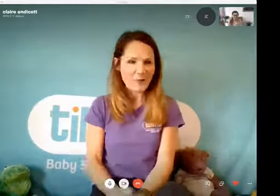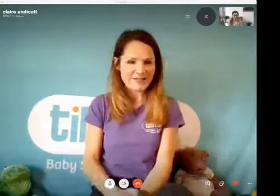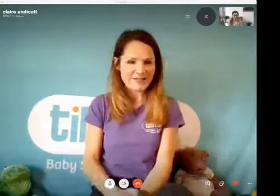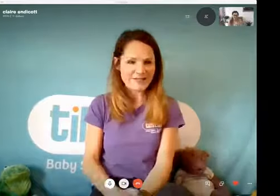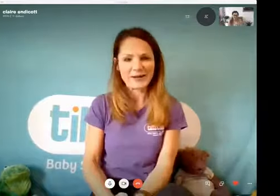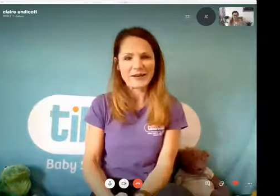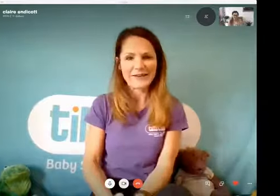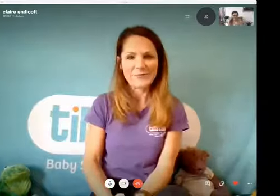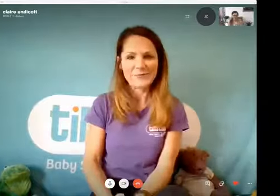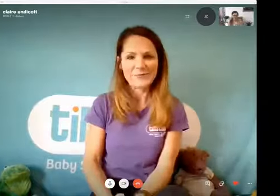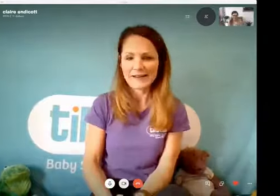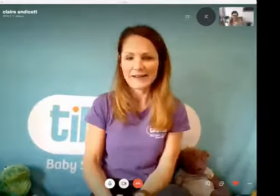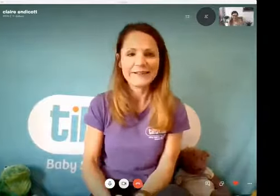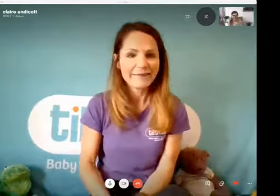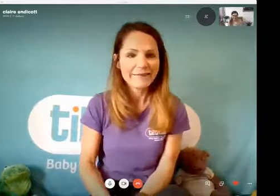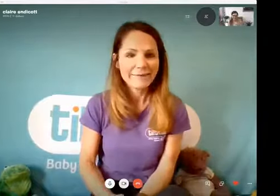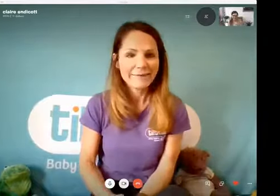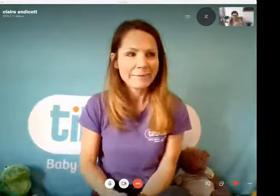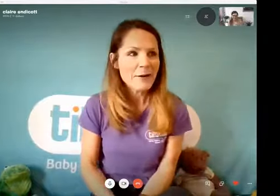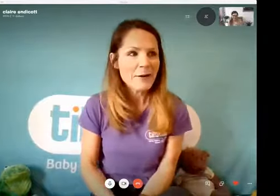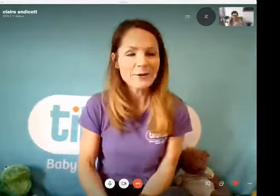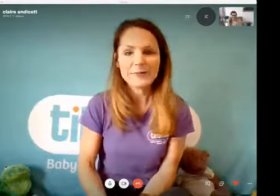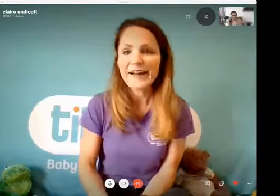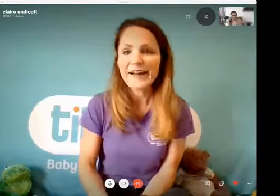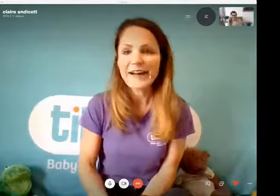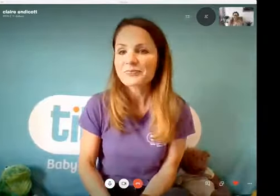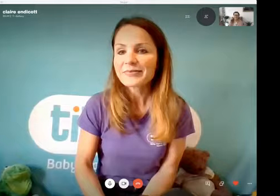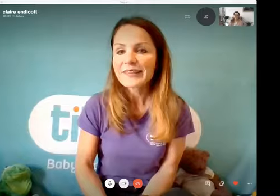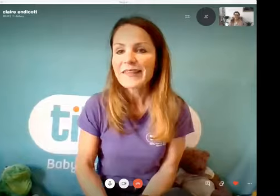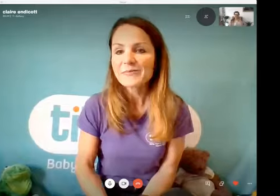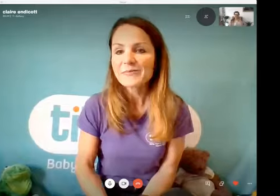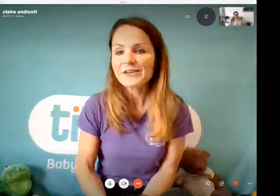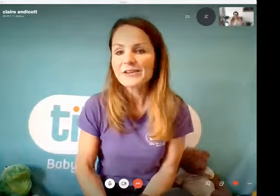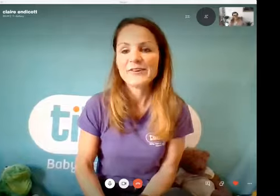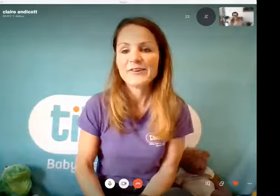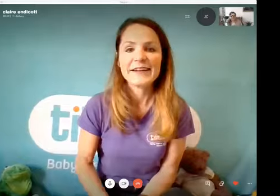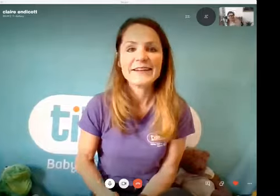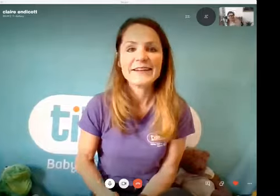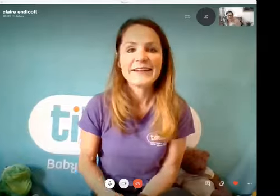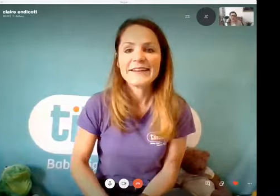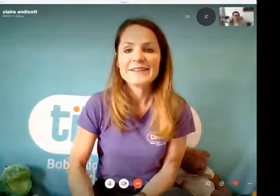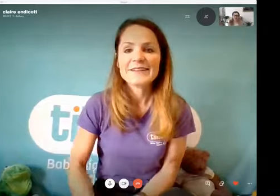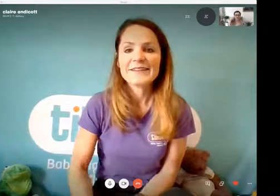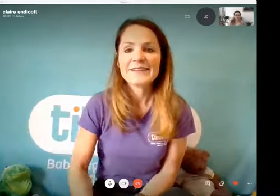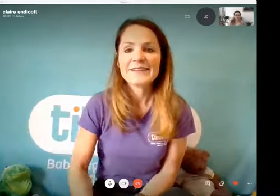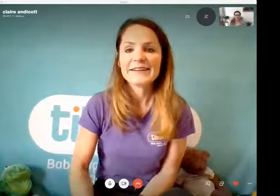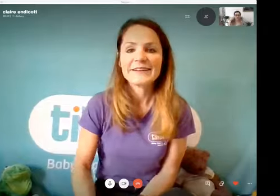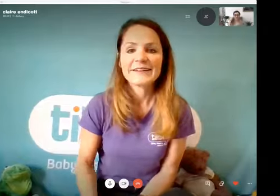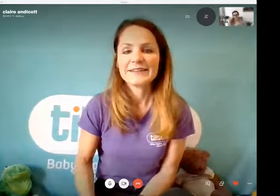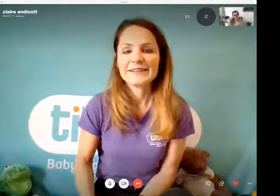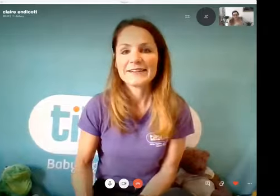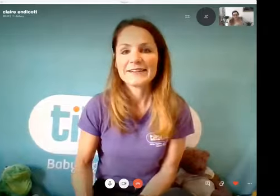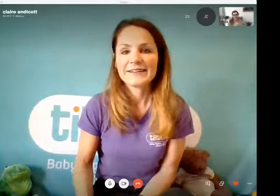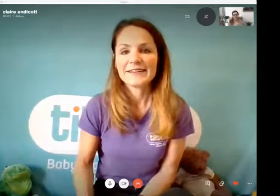pretty. I'm not sure about that, but you can try. I know you said repetition is key, but would